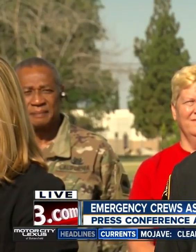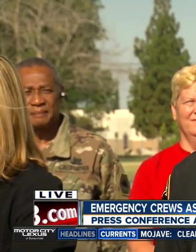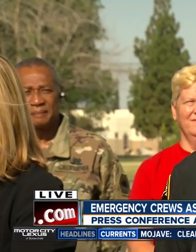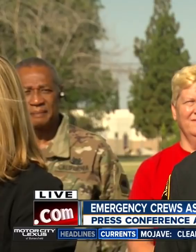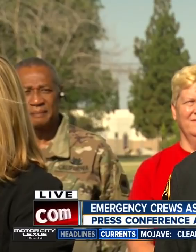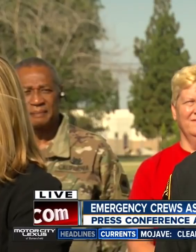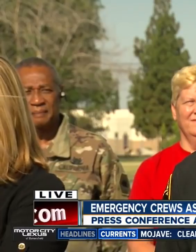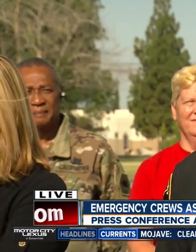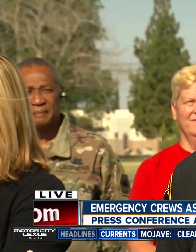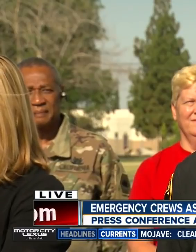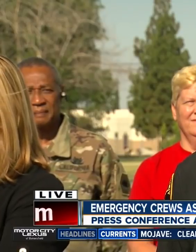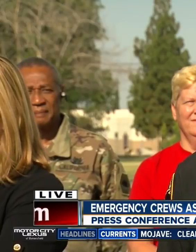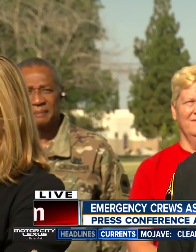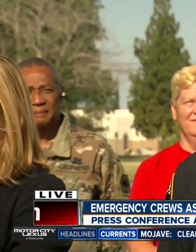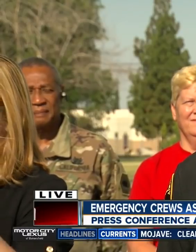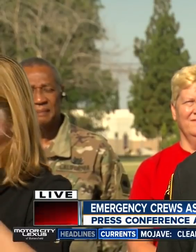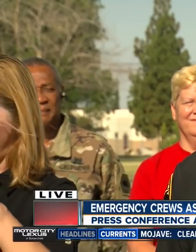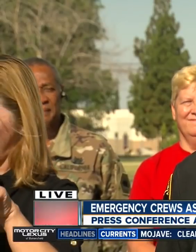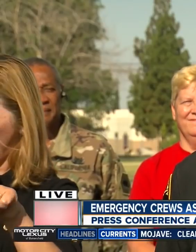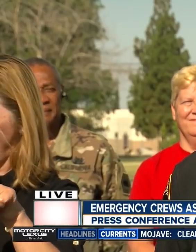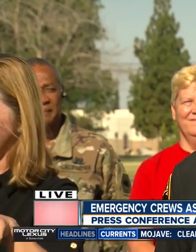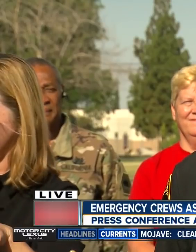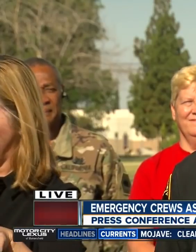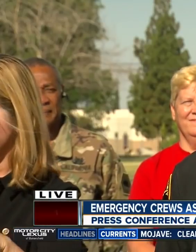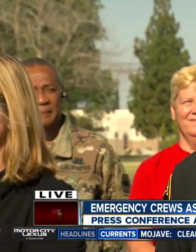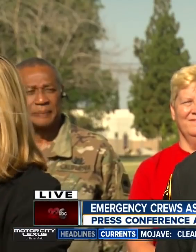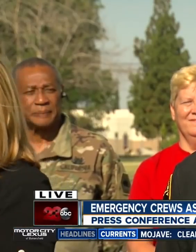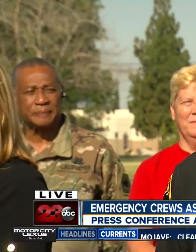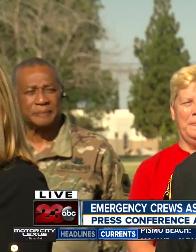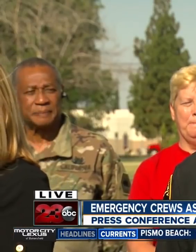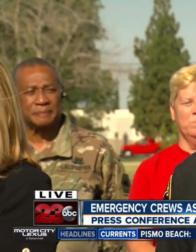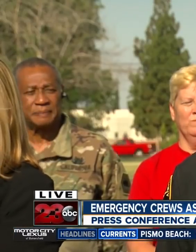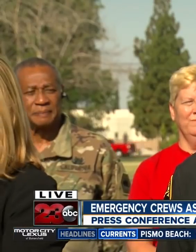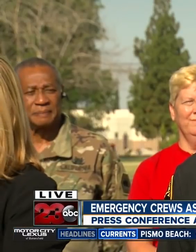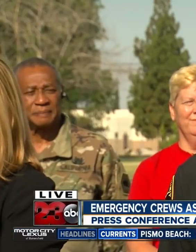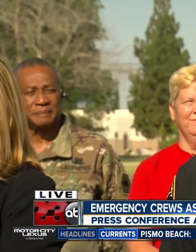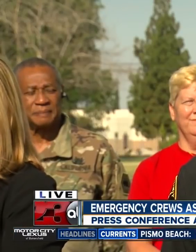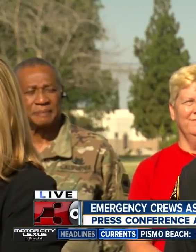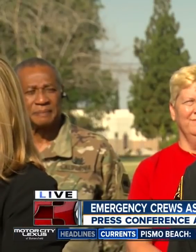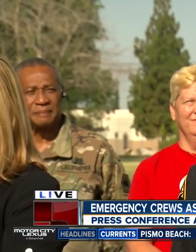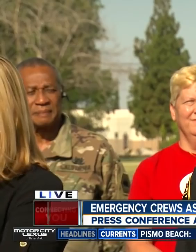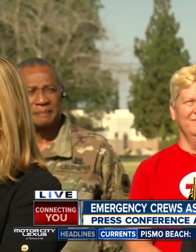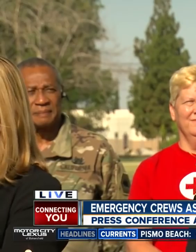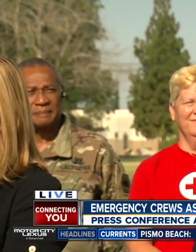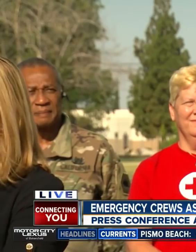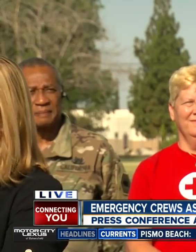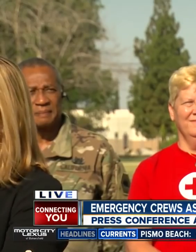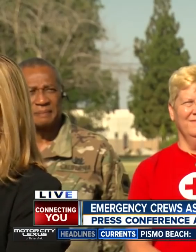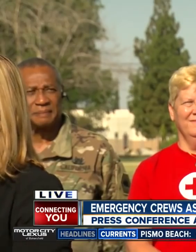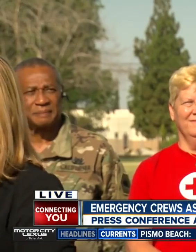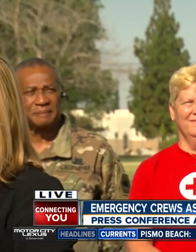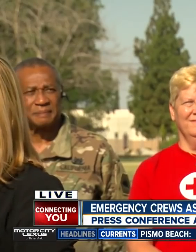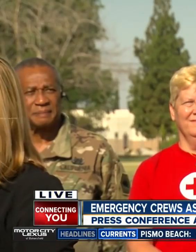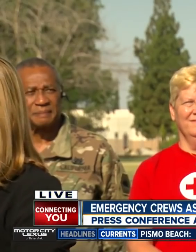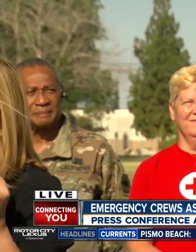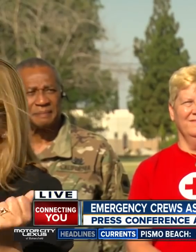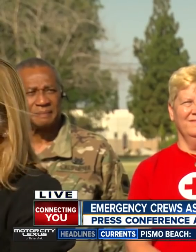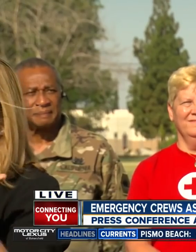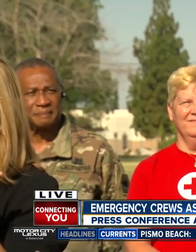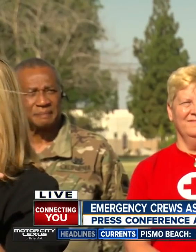two earthquakes, and we're going to be ready for that. And if something bigger happened, we'd reach out farther. And all of our fire stations are